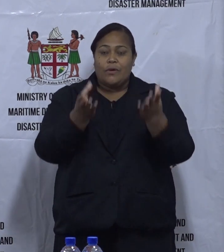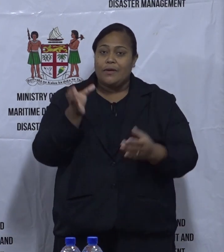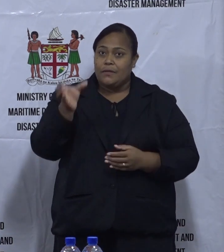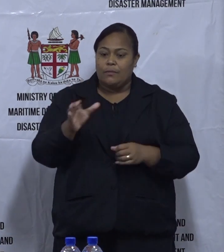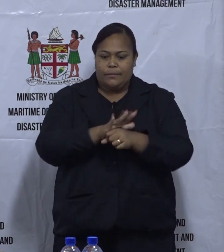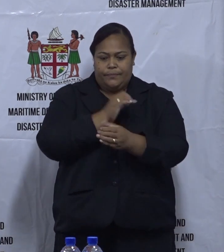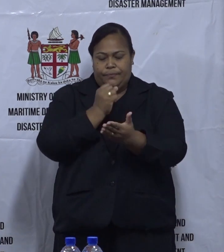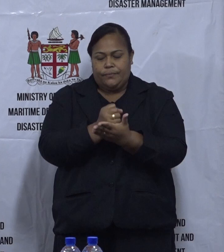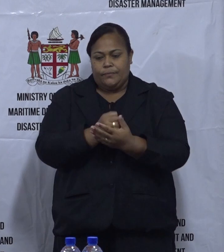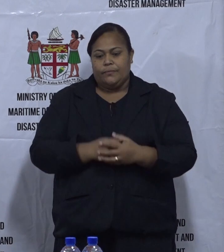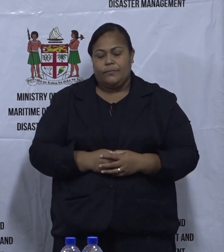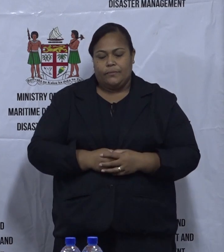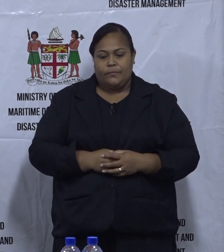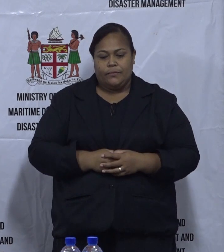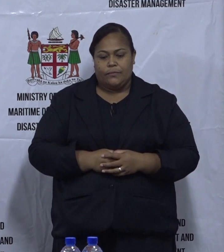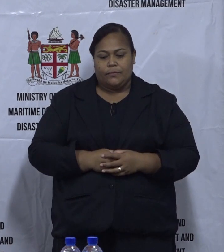to ensure